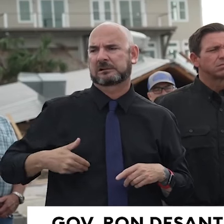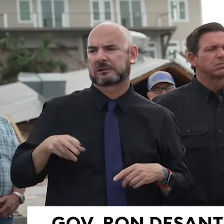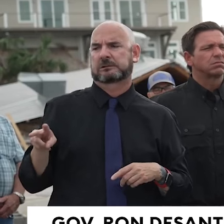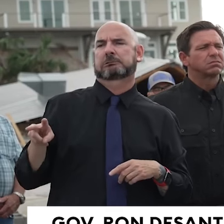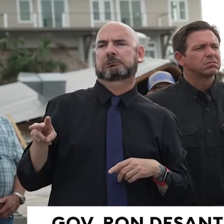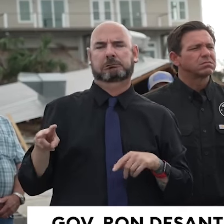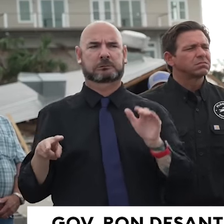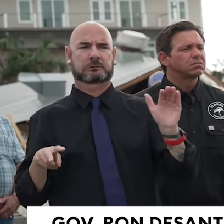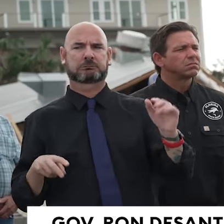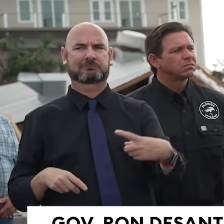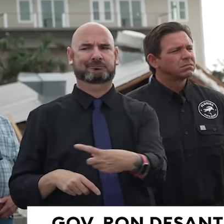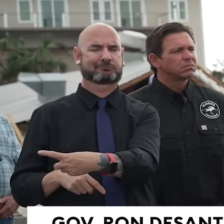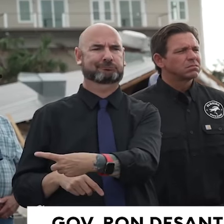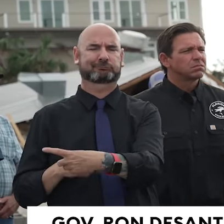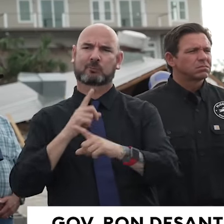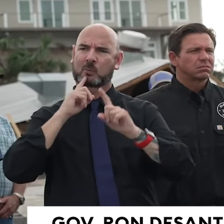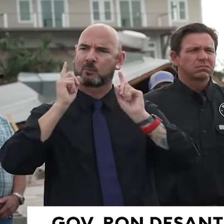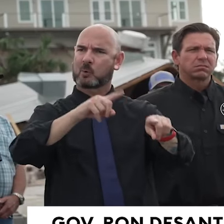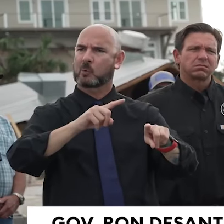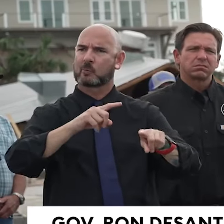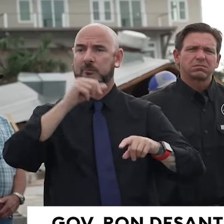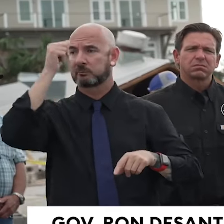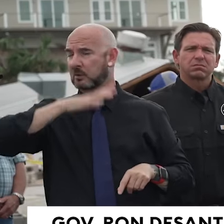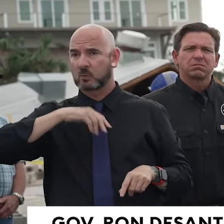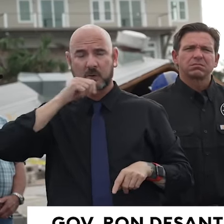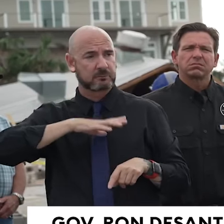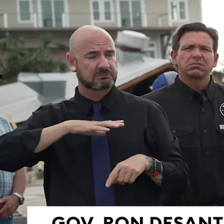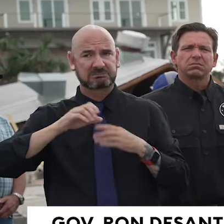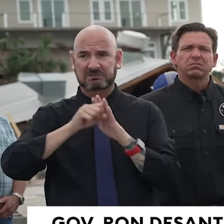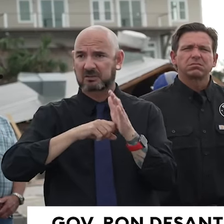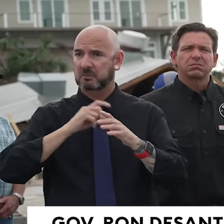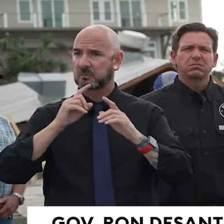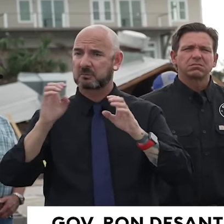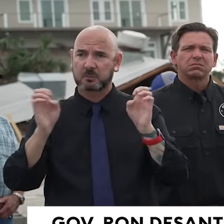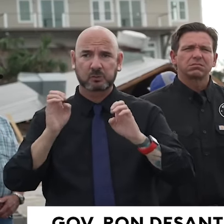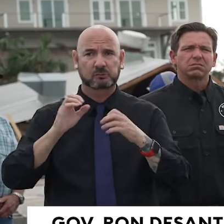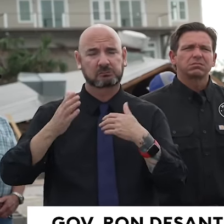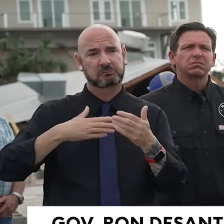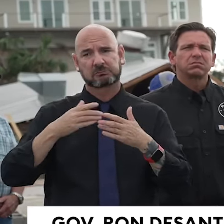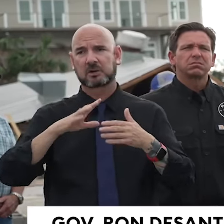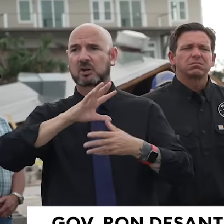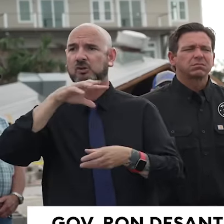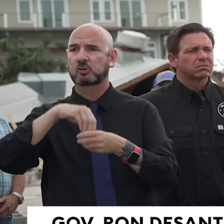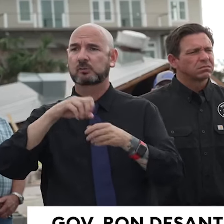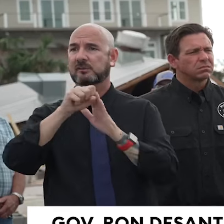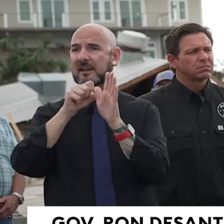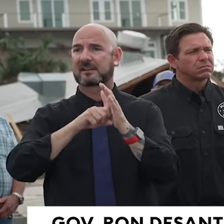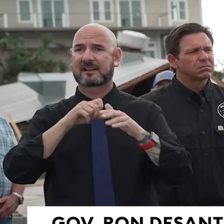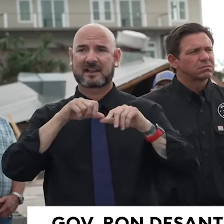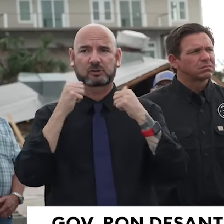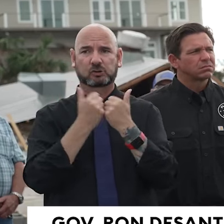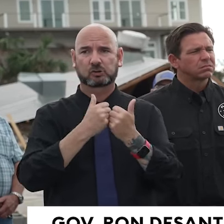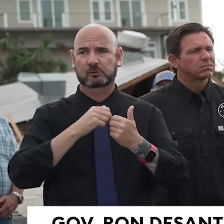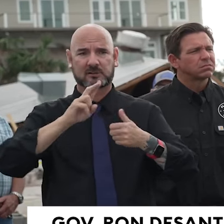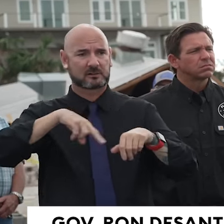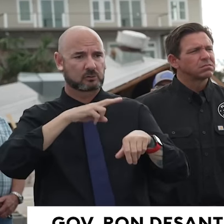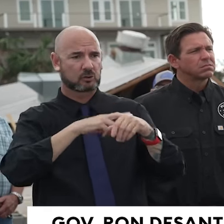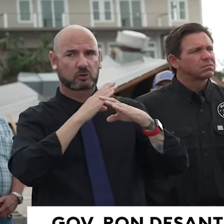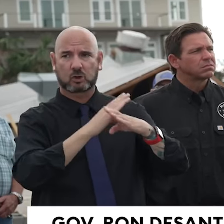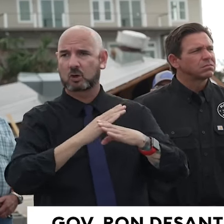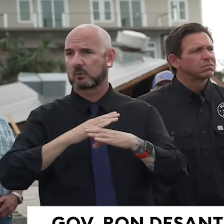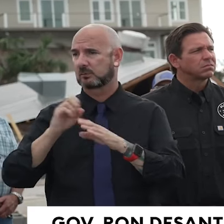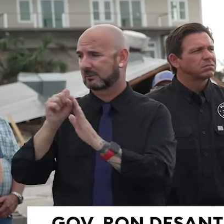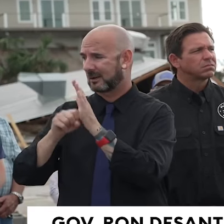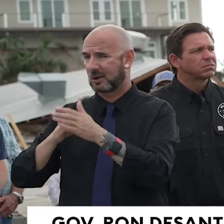go ahead and report it. Any of the men and women of the State Emergency Response Team, that includes all of our state agencies, our Florida National Guard, our Florida State Guard, your local